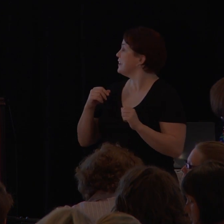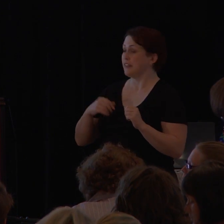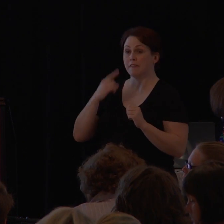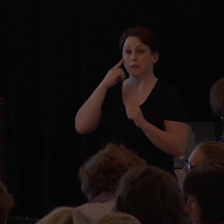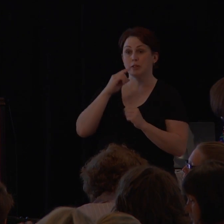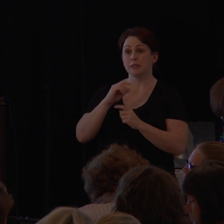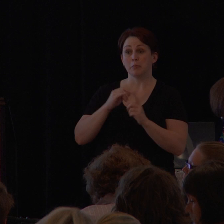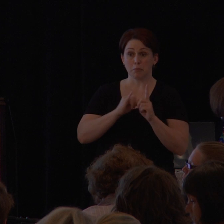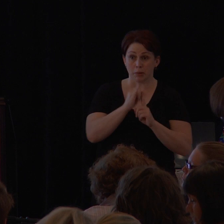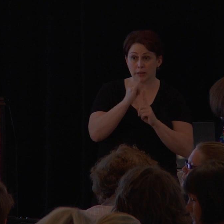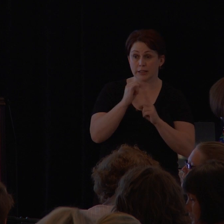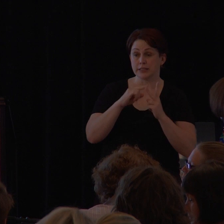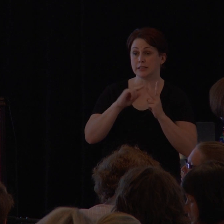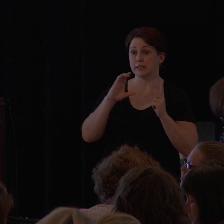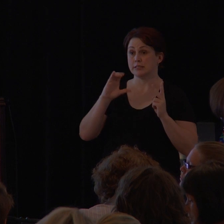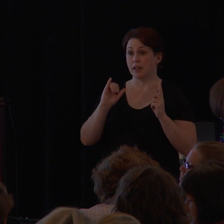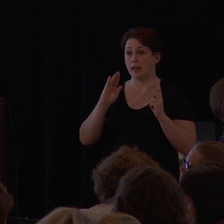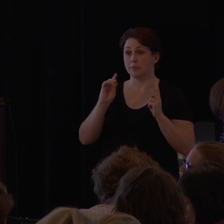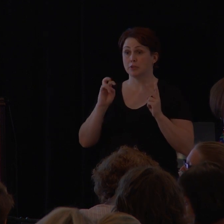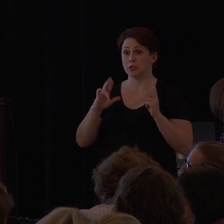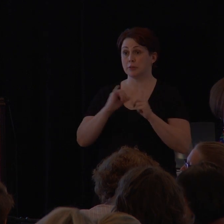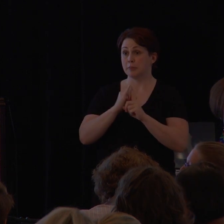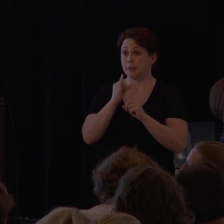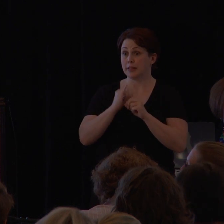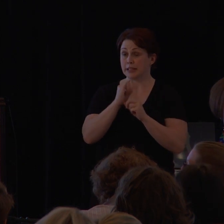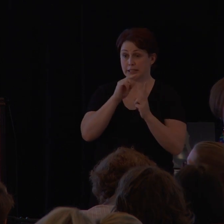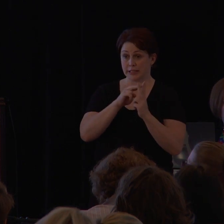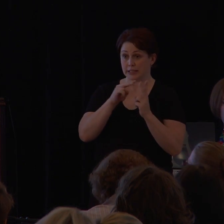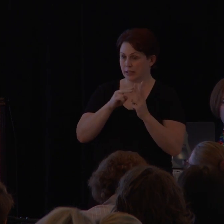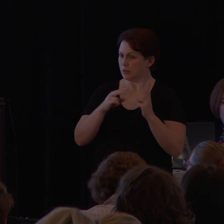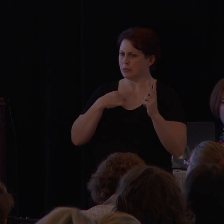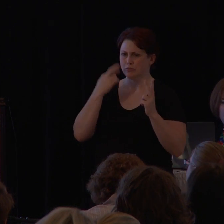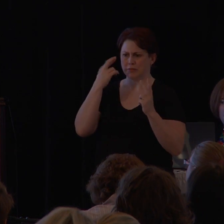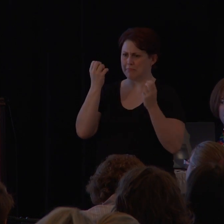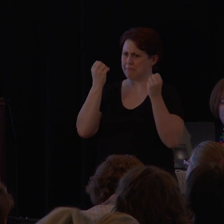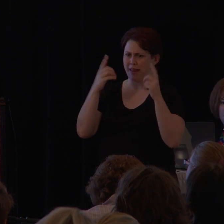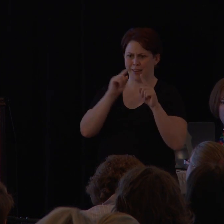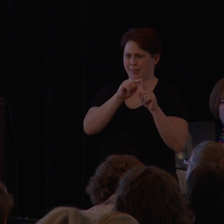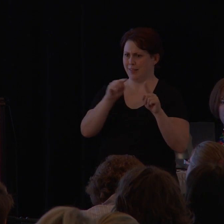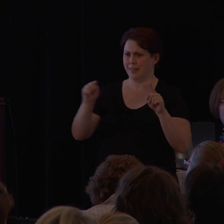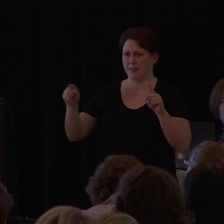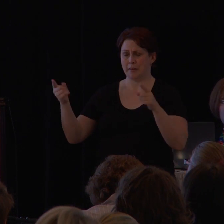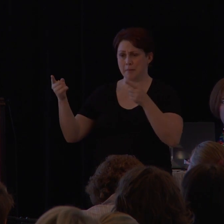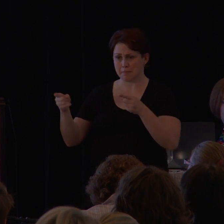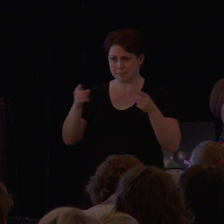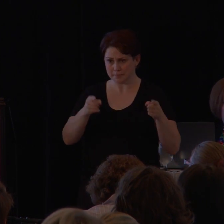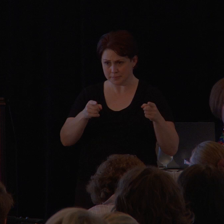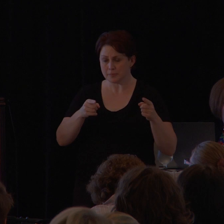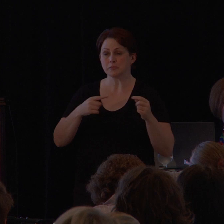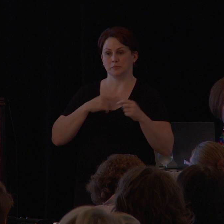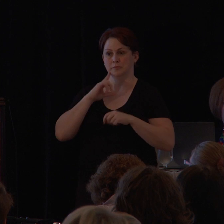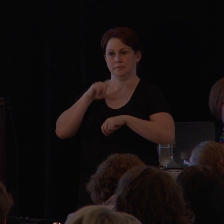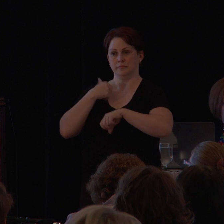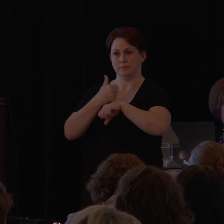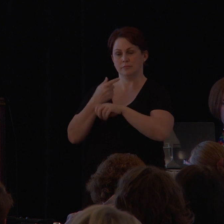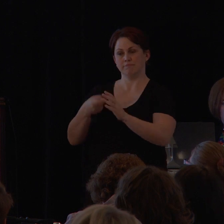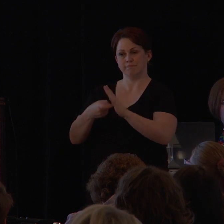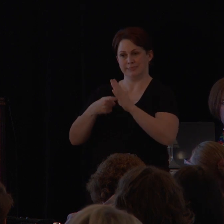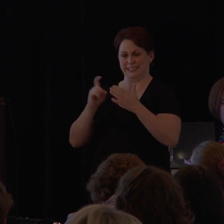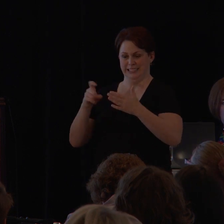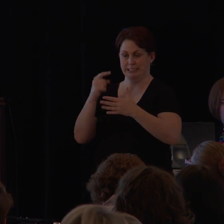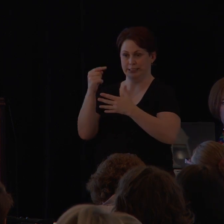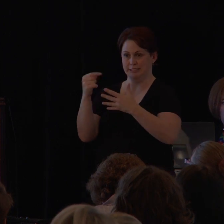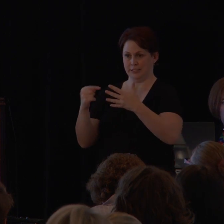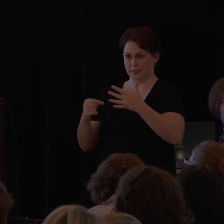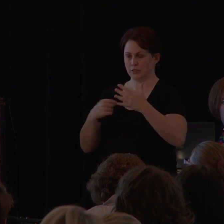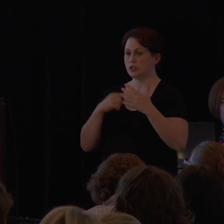cyberbullying. And one of the problems we heard is there's so many out there, but rather we did set these criteria to say, here are some of the